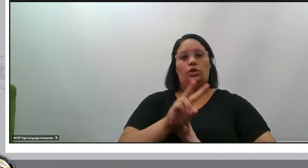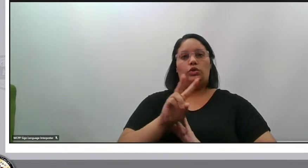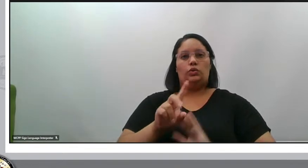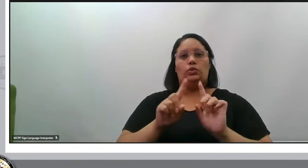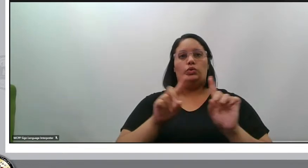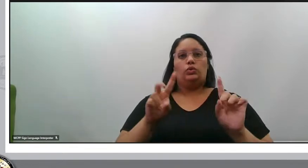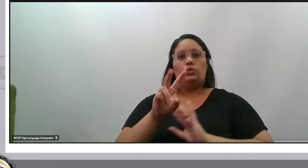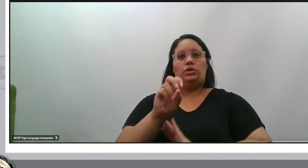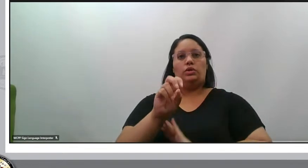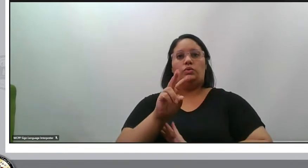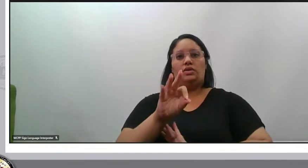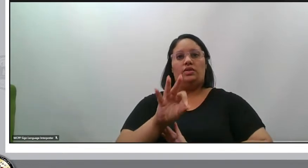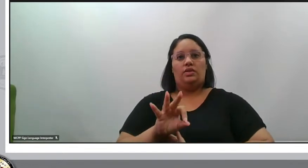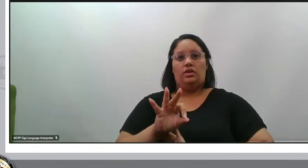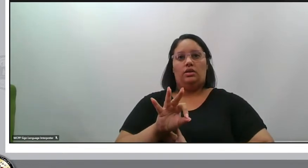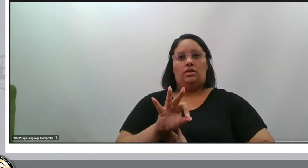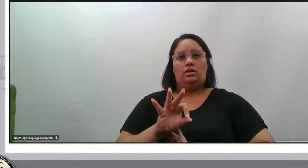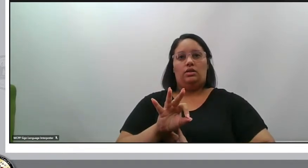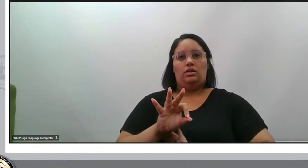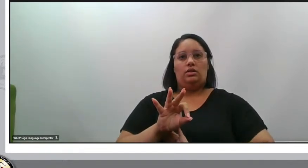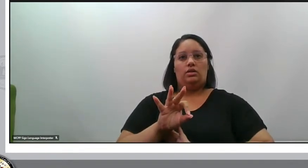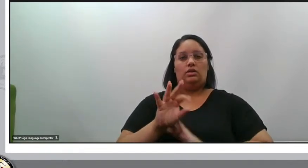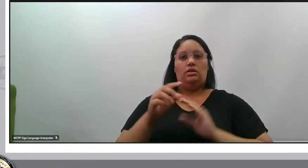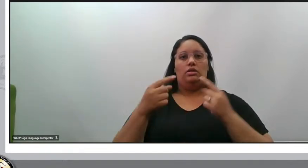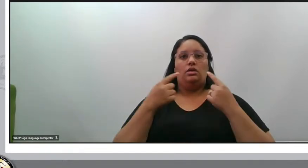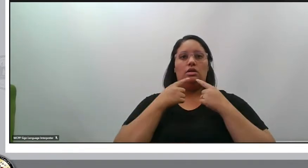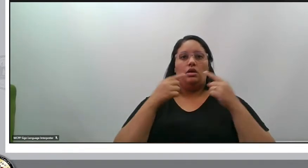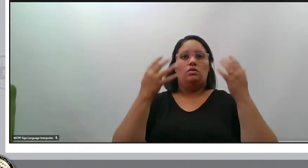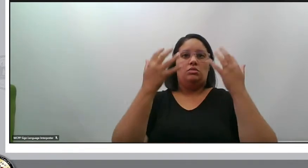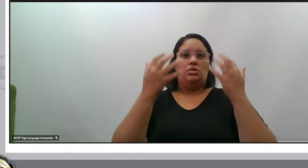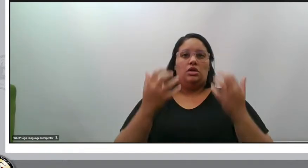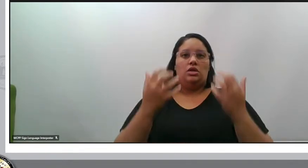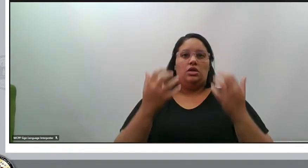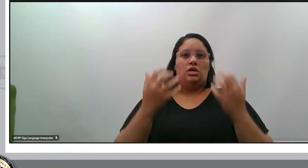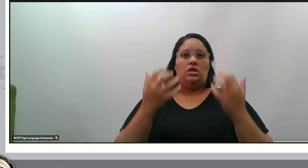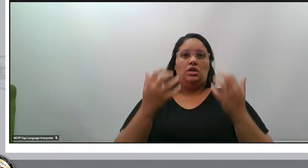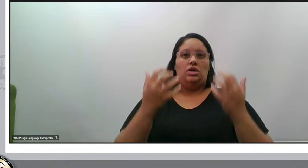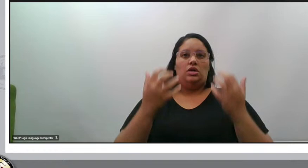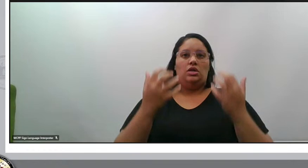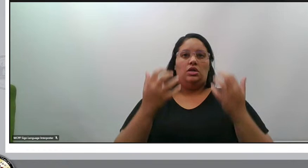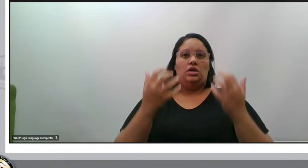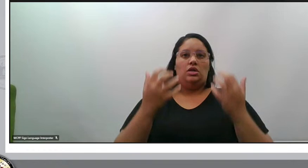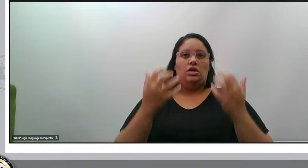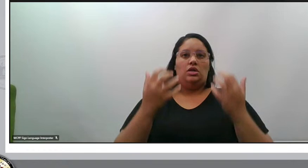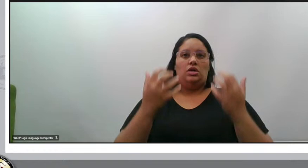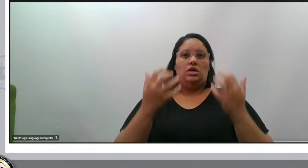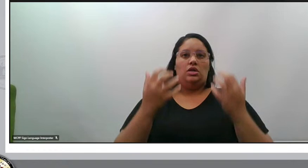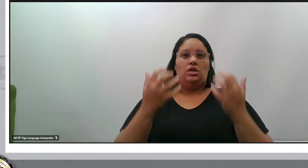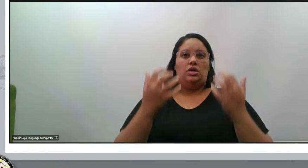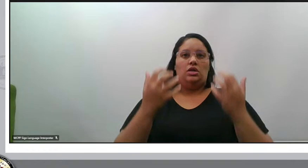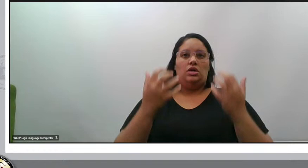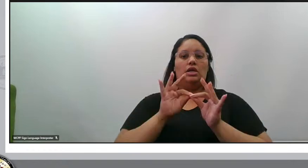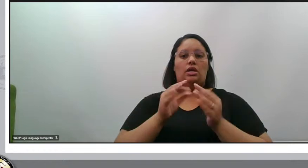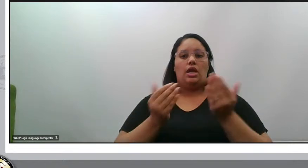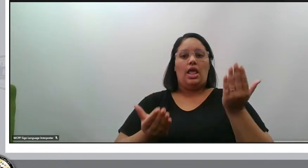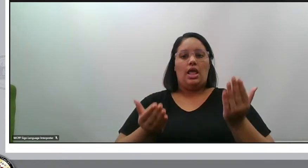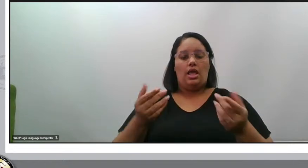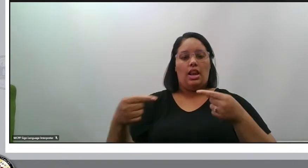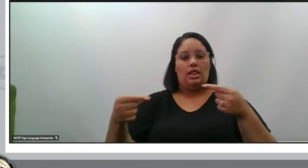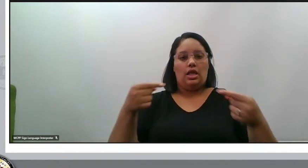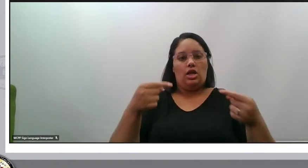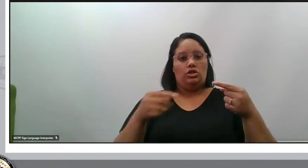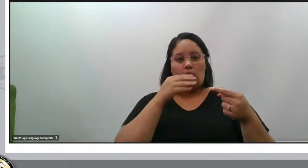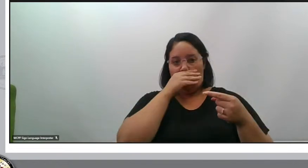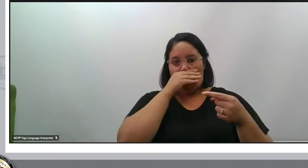2022-2023, the amounts budgeted is specifically for litigation in both instances. So the